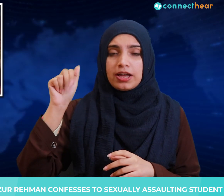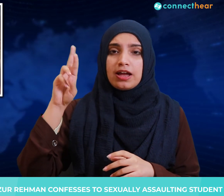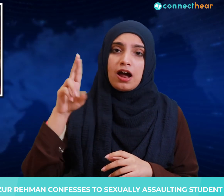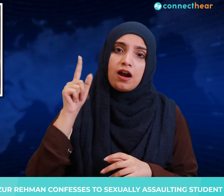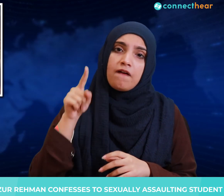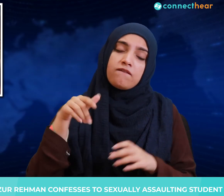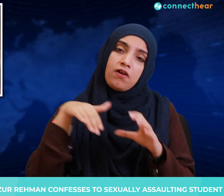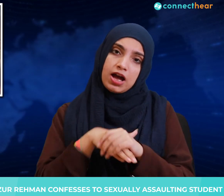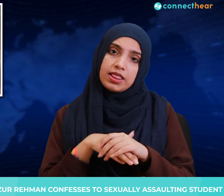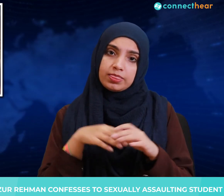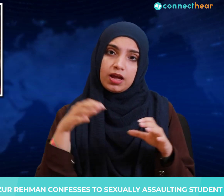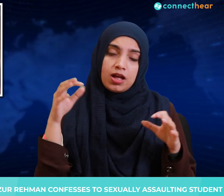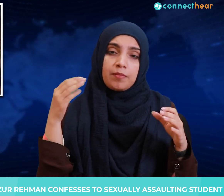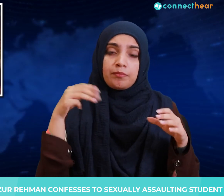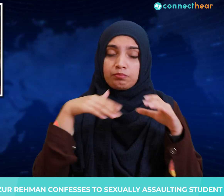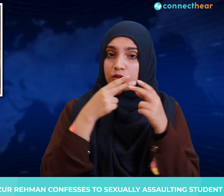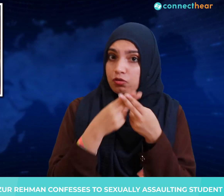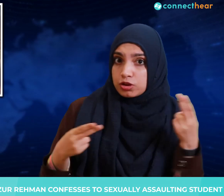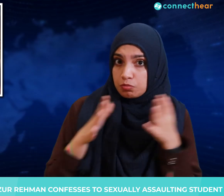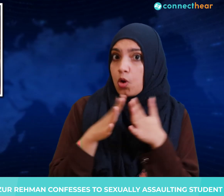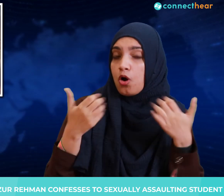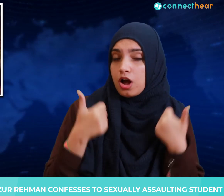unaffected by political divisions.